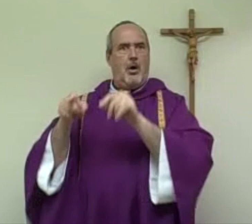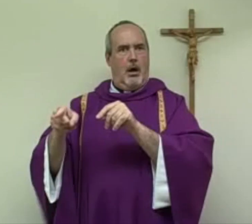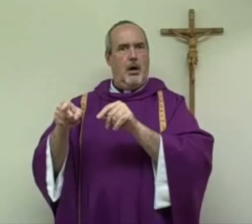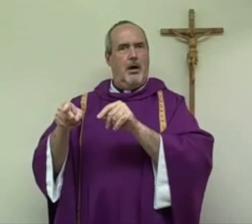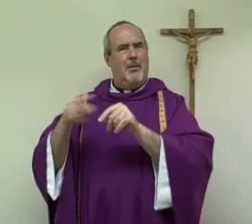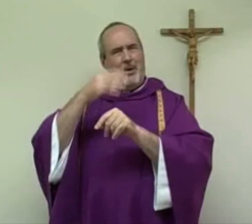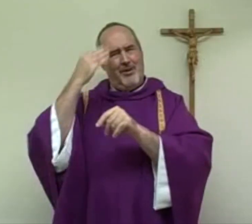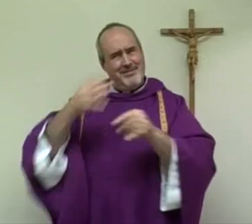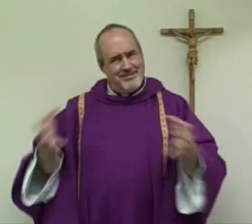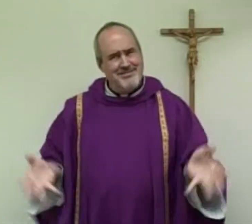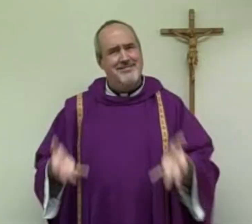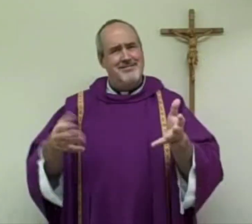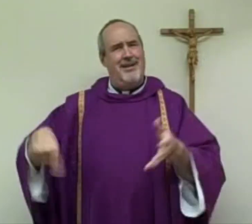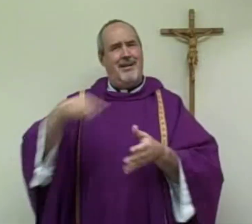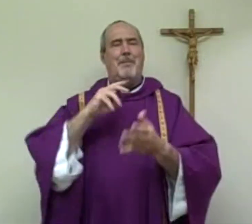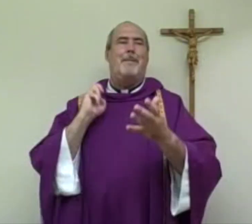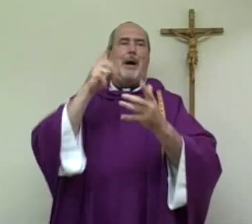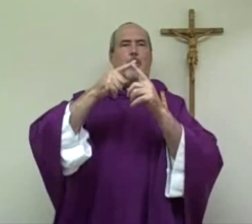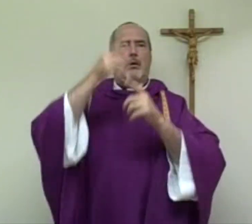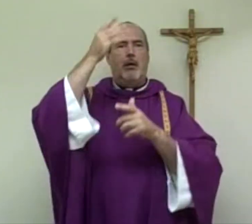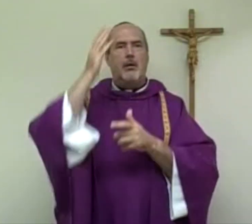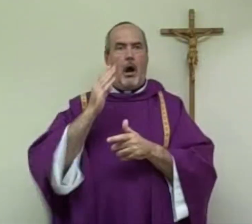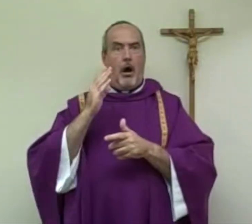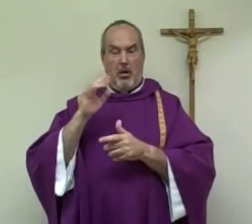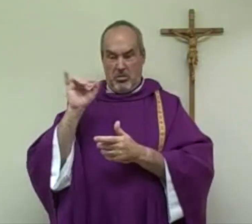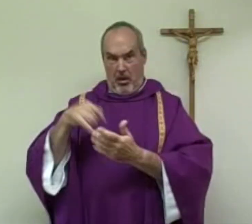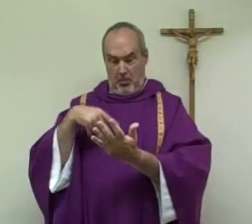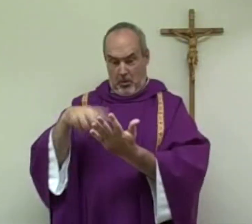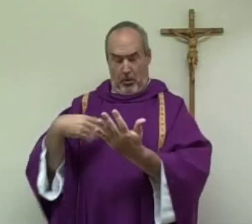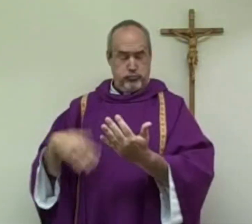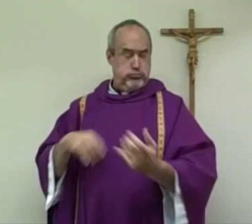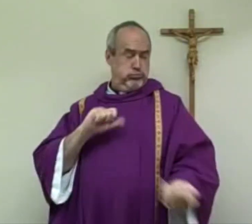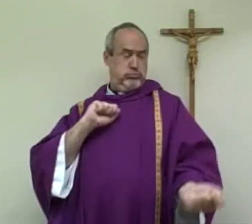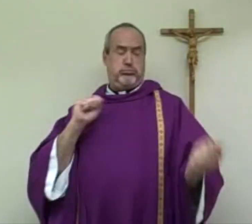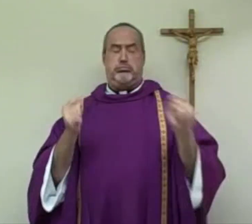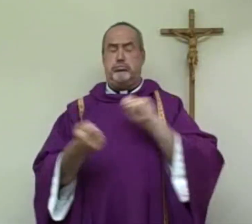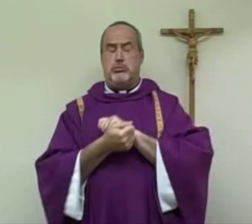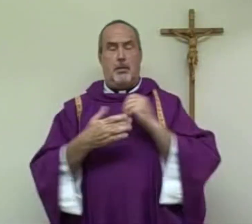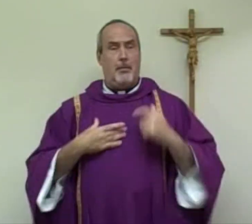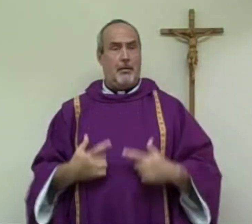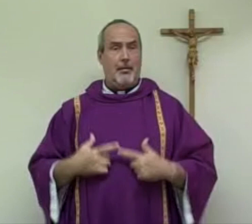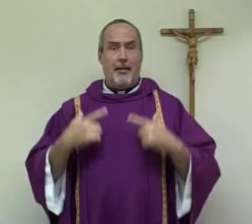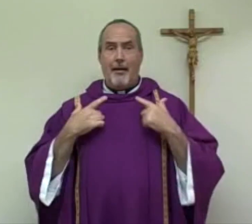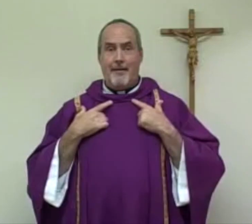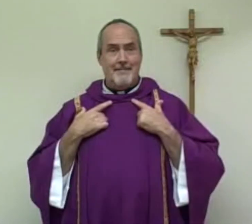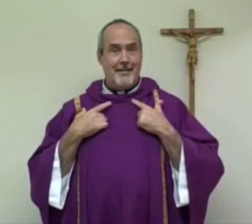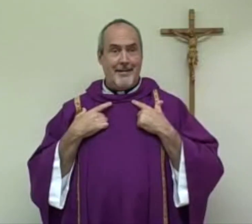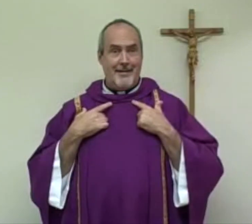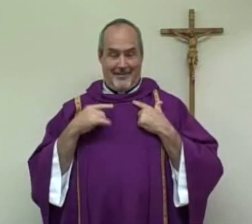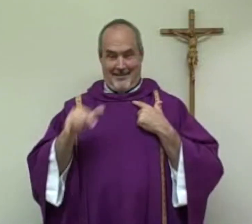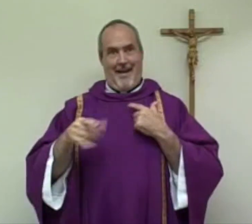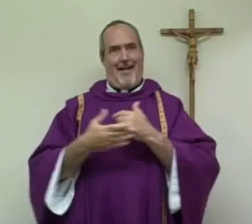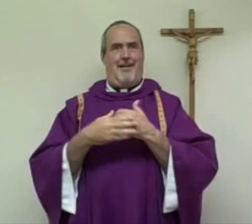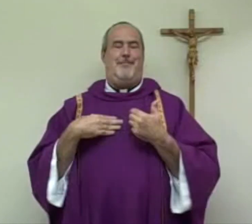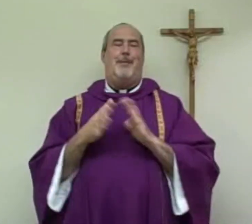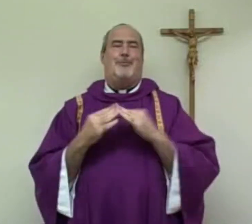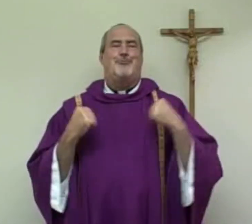appeared in Medjugorje. And so she appeared trying to encourage us all to get back to God,